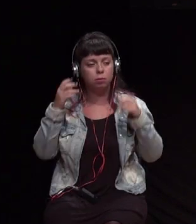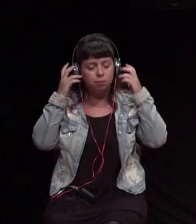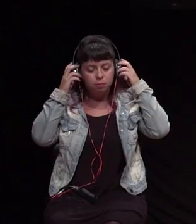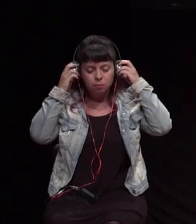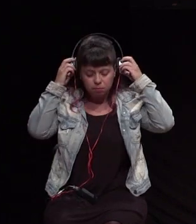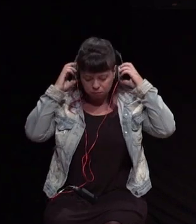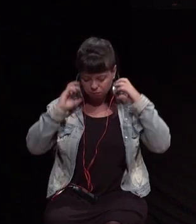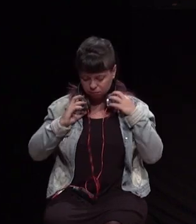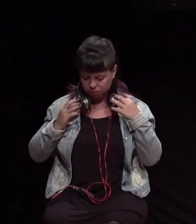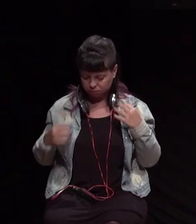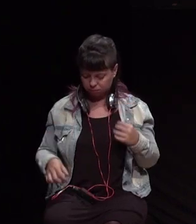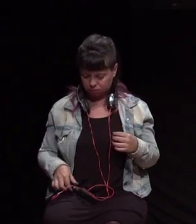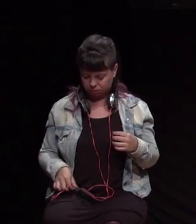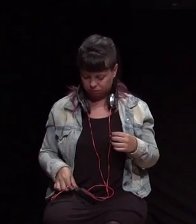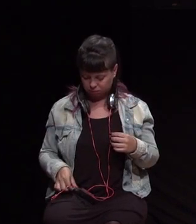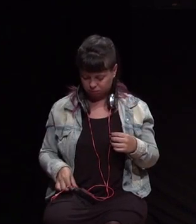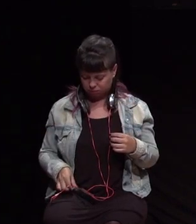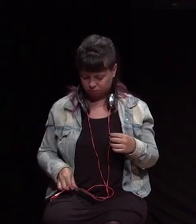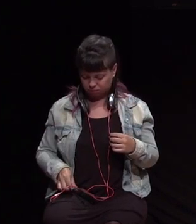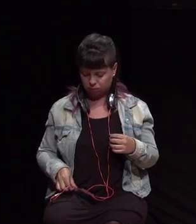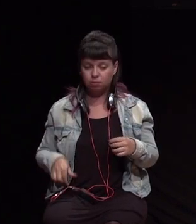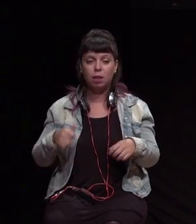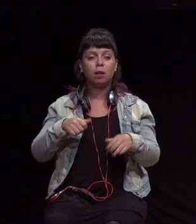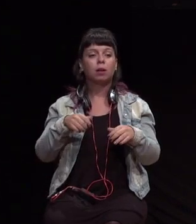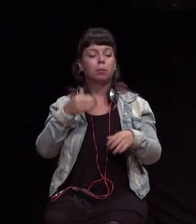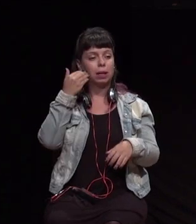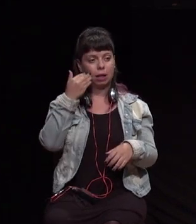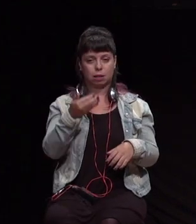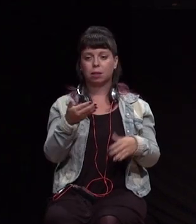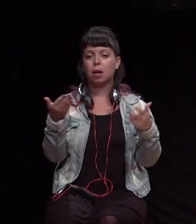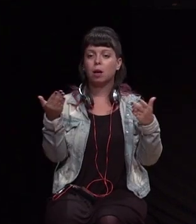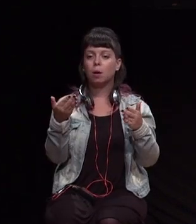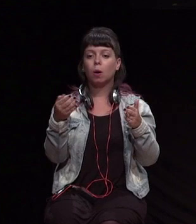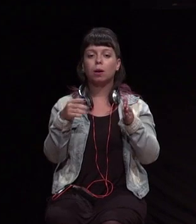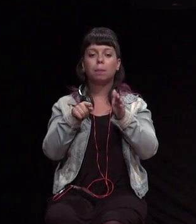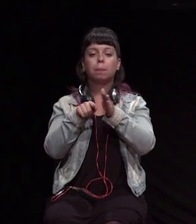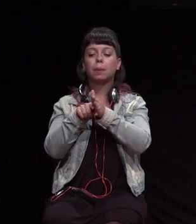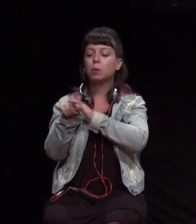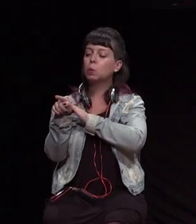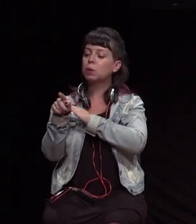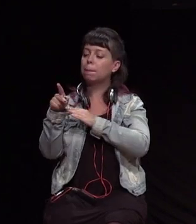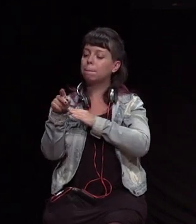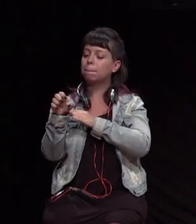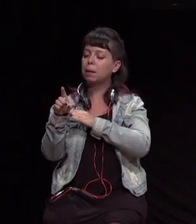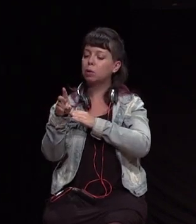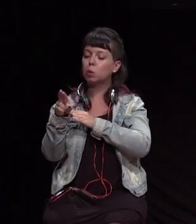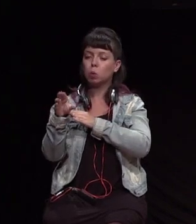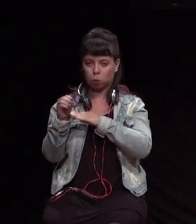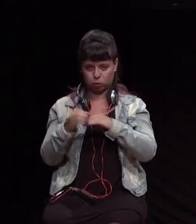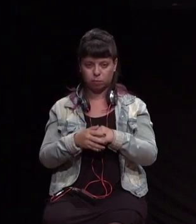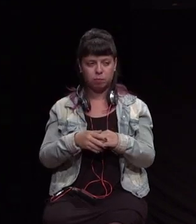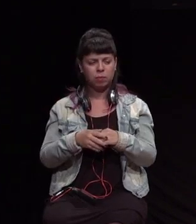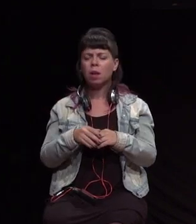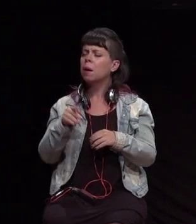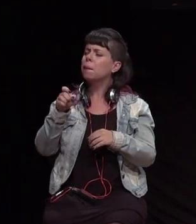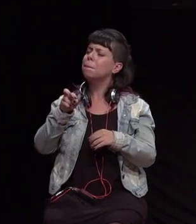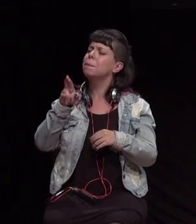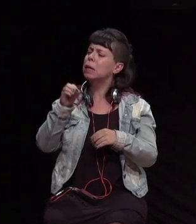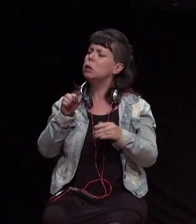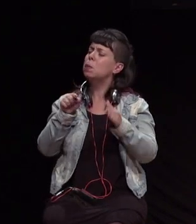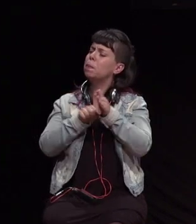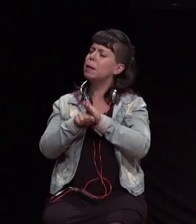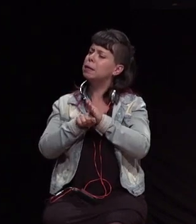Obrigado. Uma pergunta agora dirigida especialmente para o Pedro. Pedro, a partir da sua pesquisa, o que